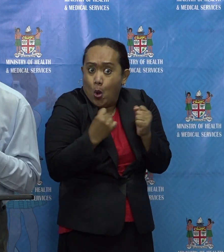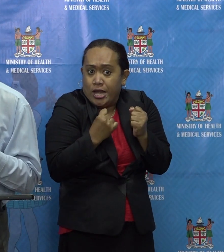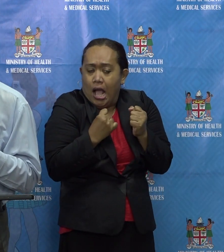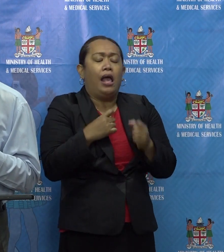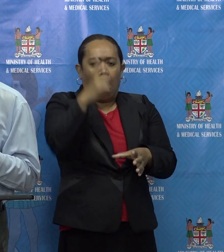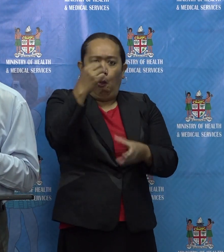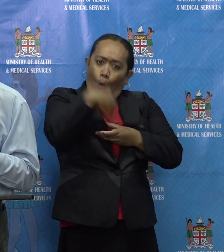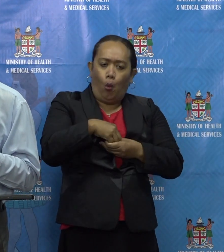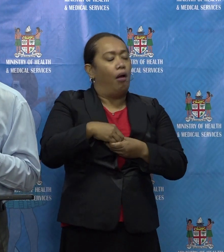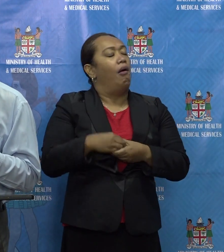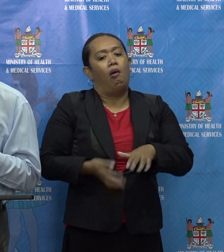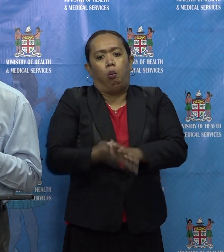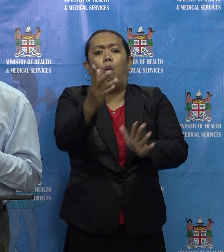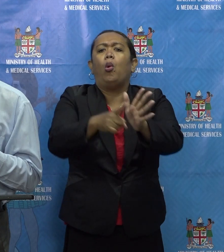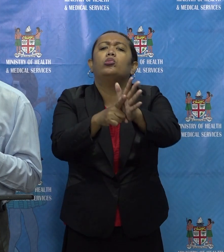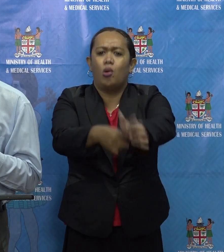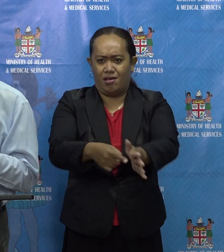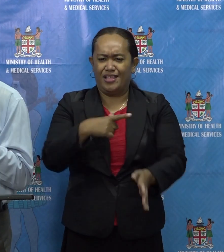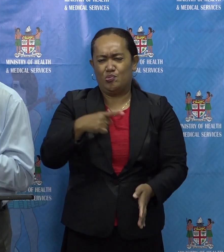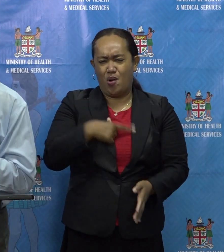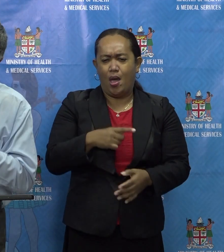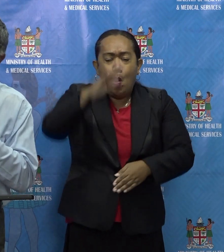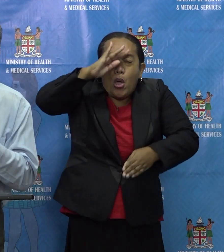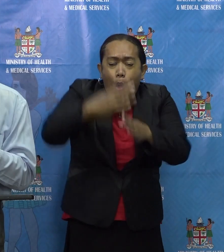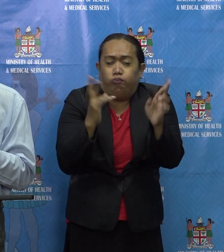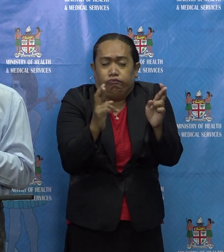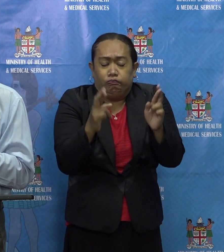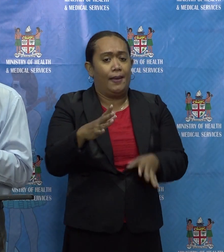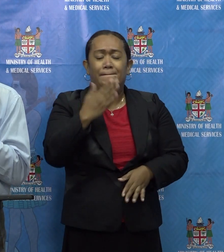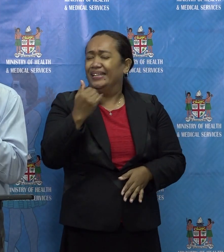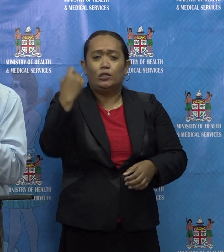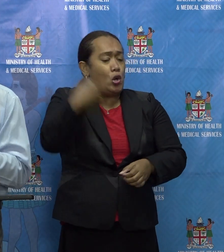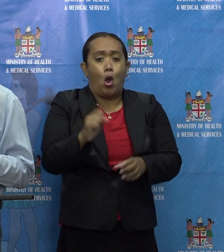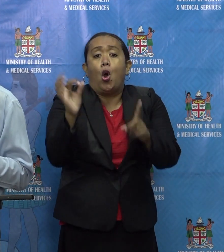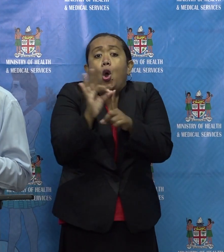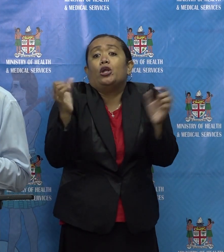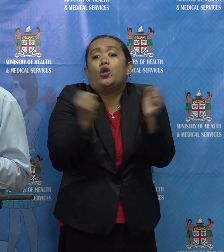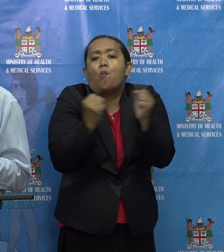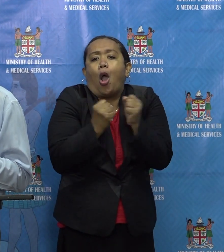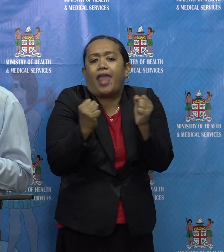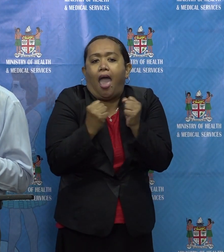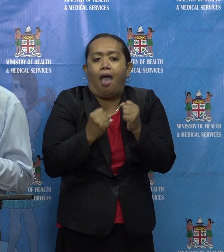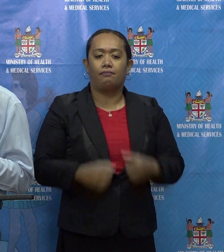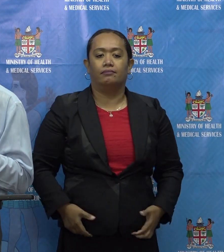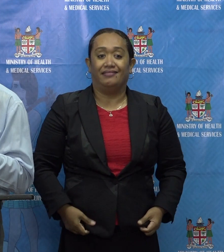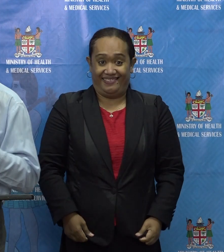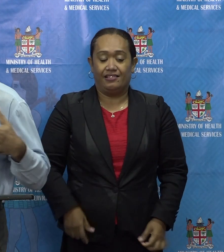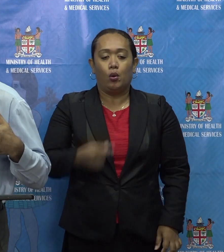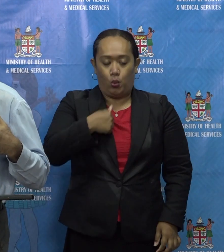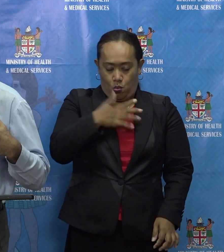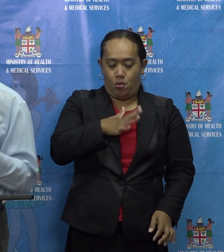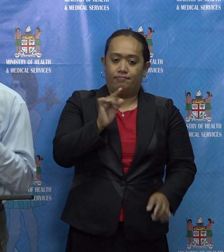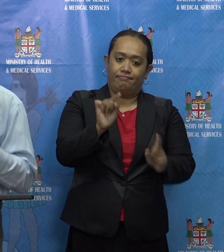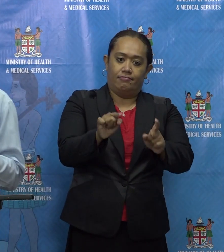take it to Lotoka Hospital. So every case that we introduce, it introduces a new risk to the group. And that can